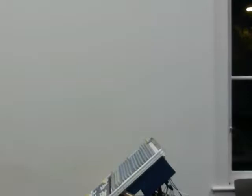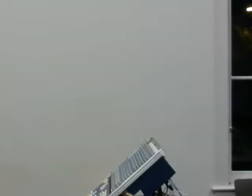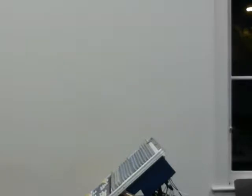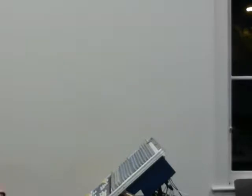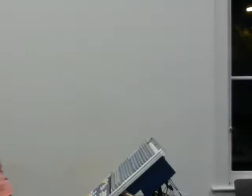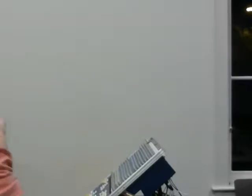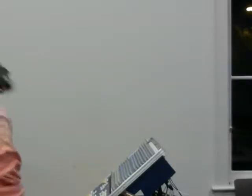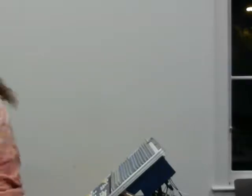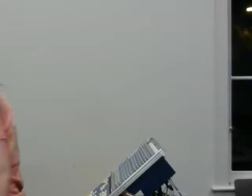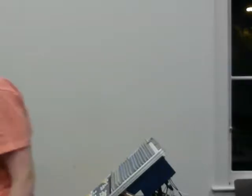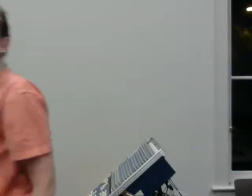And gummies.